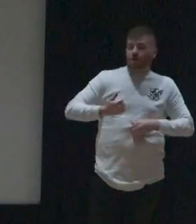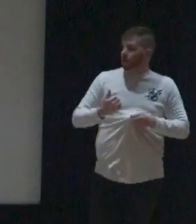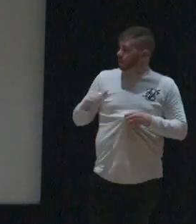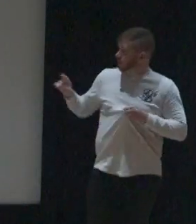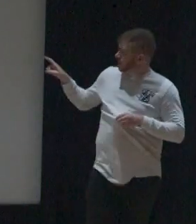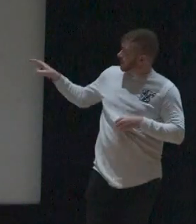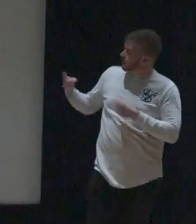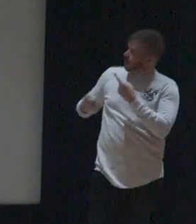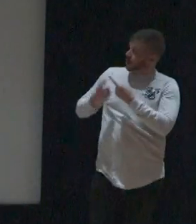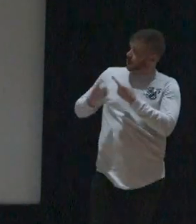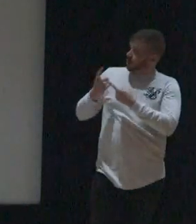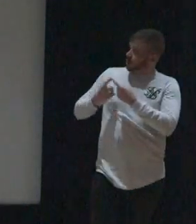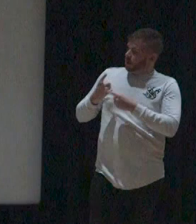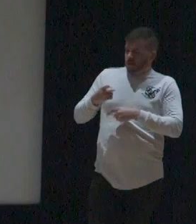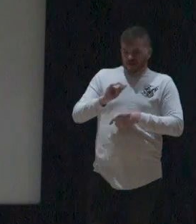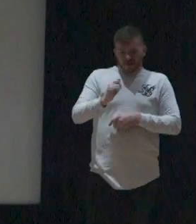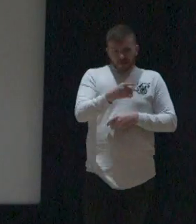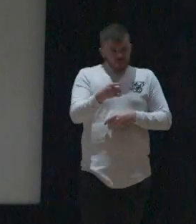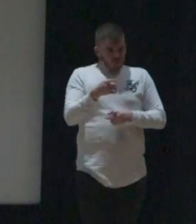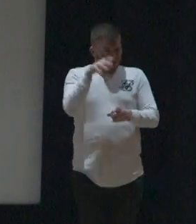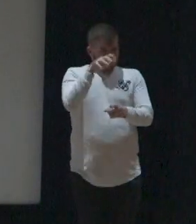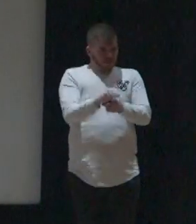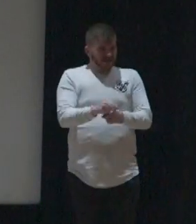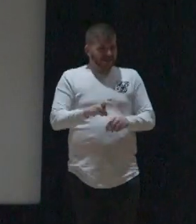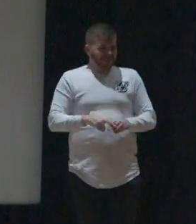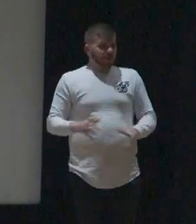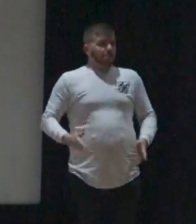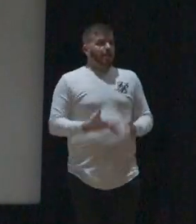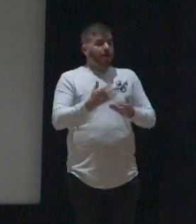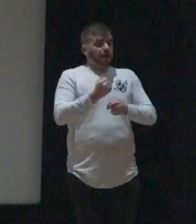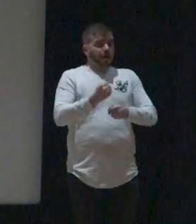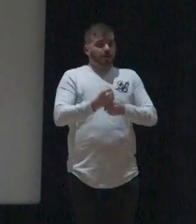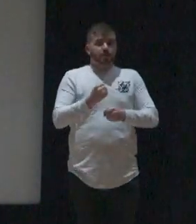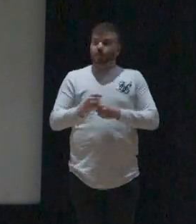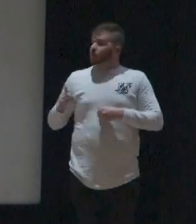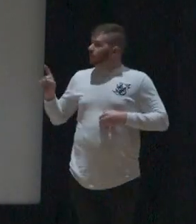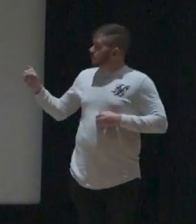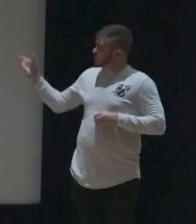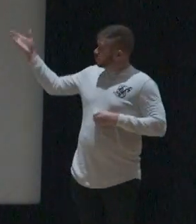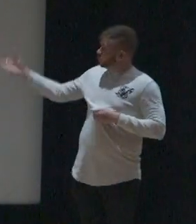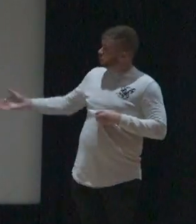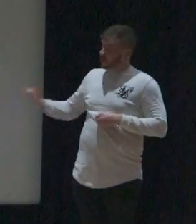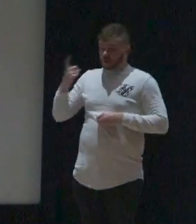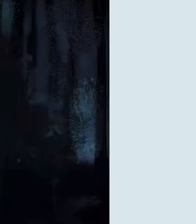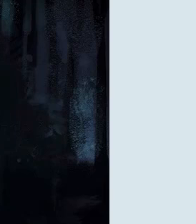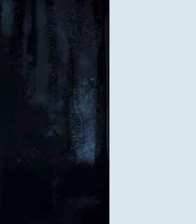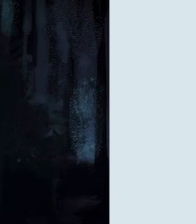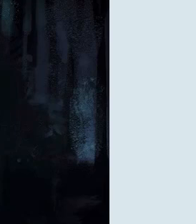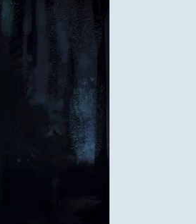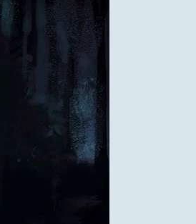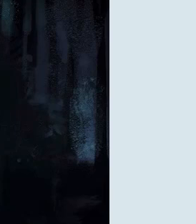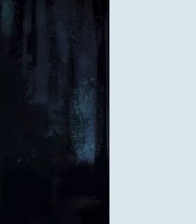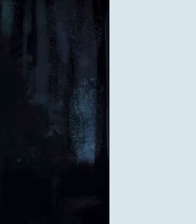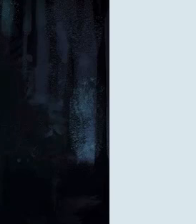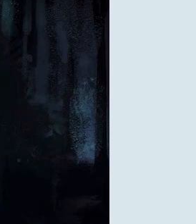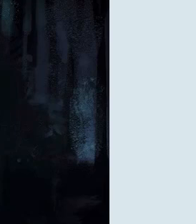Here's another little thing that you may or may not have noticed if you've played the game. This is what the screen looks like